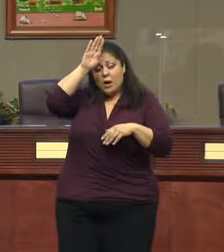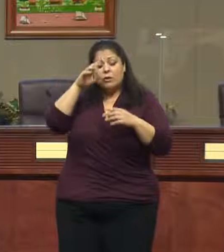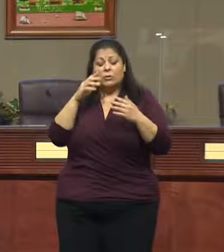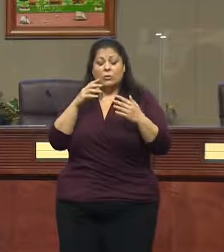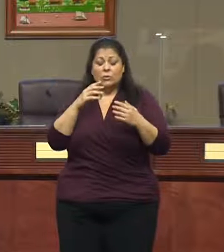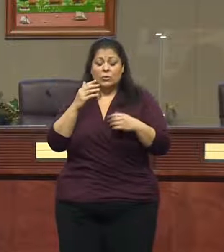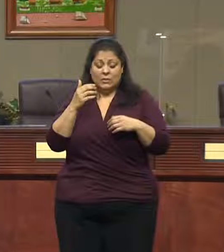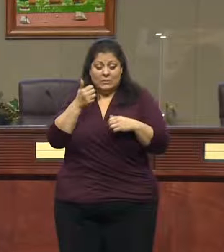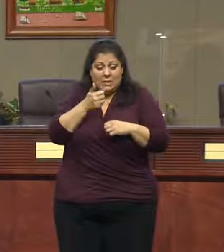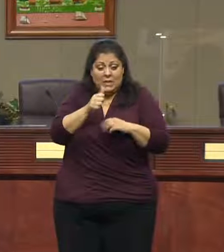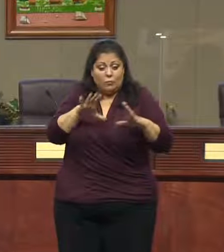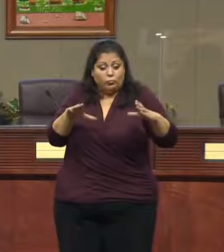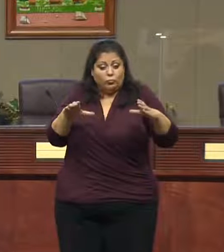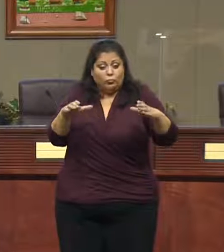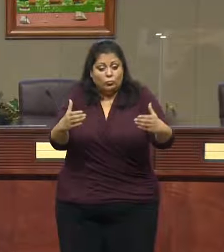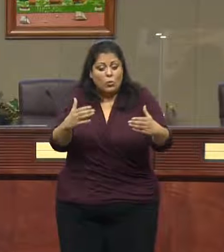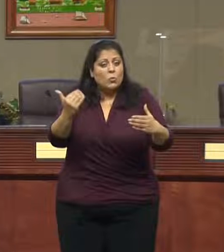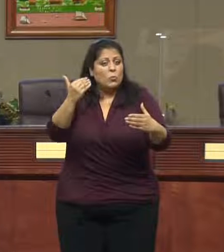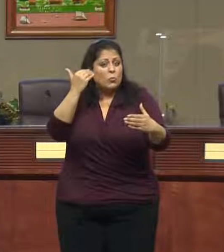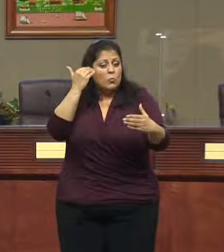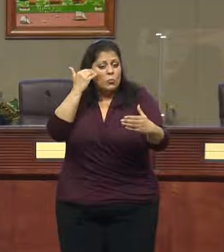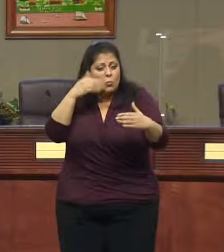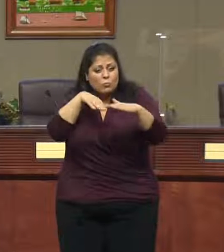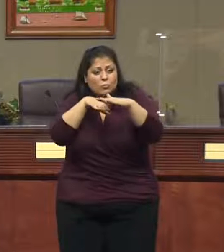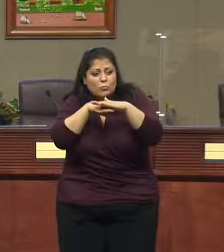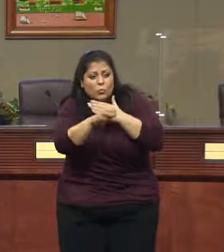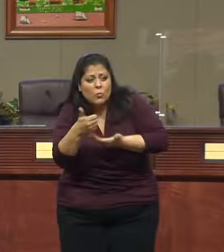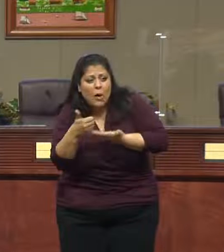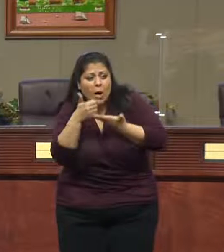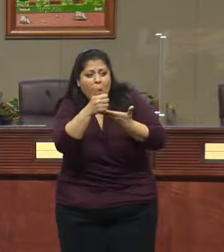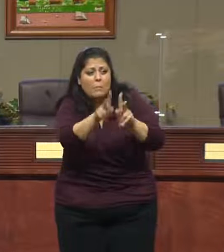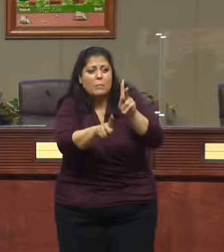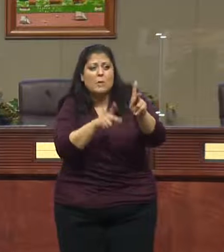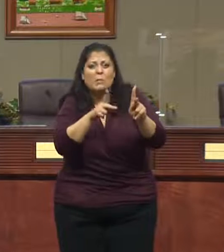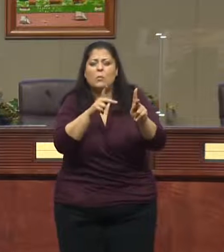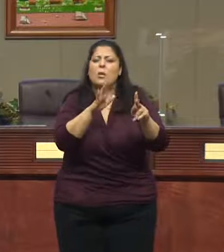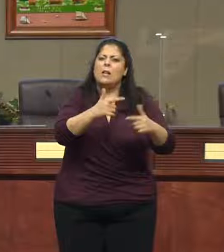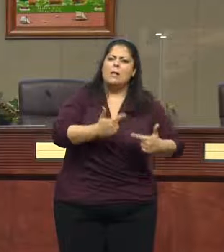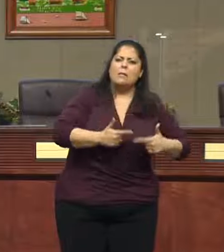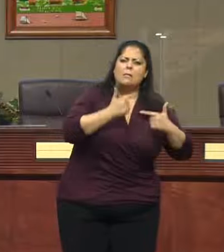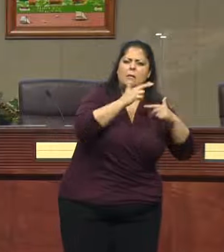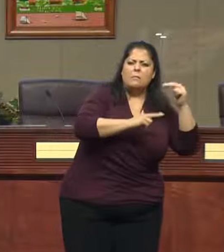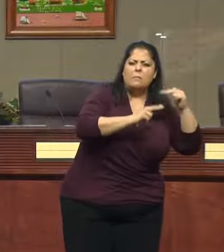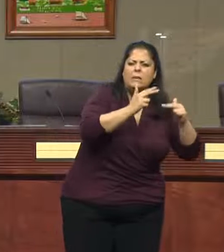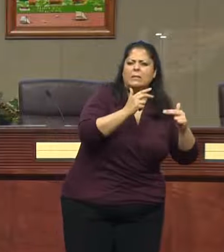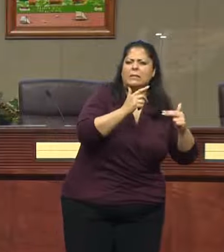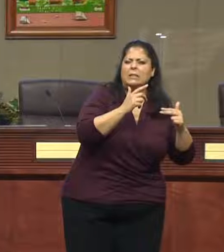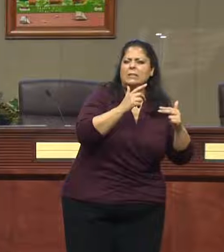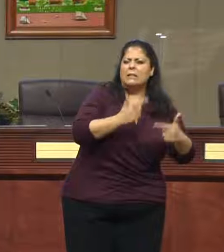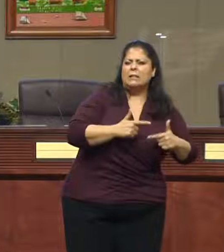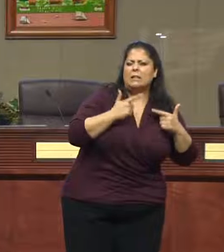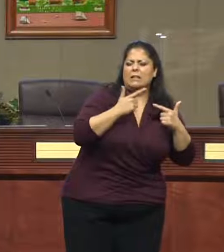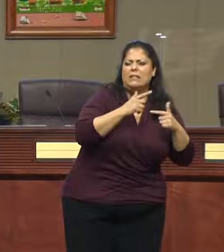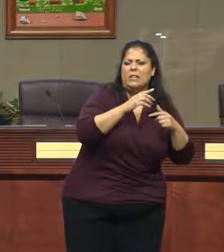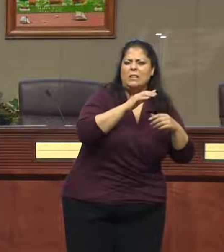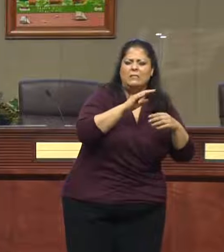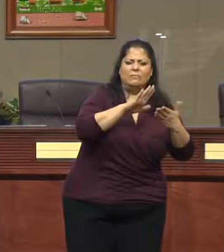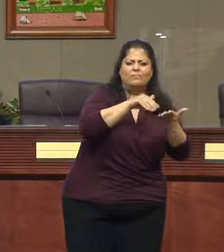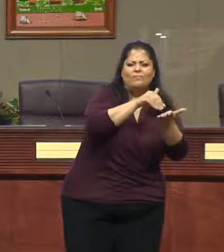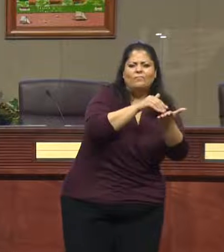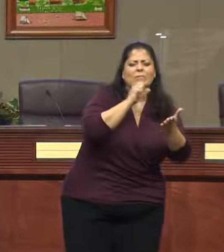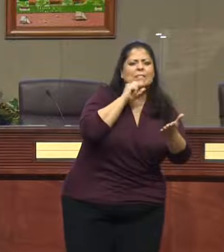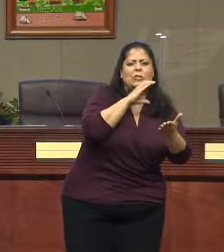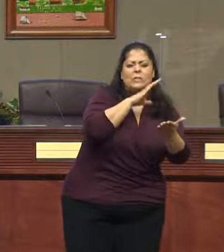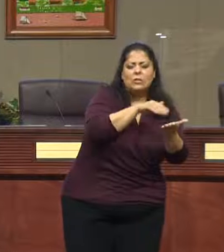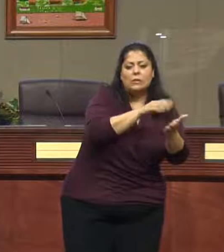are homebound or living in assisted living facilities. More than 650 seniors have been vaccinated, and OFD continues